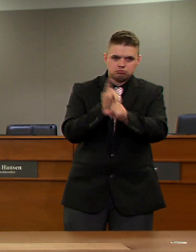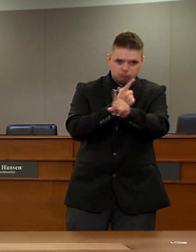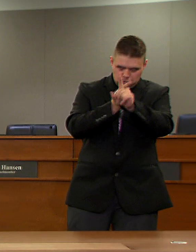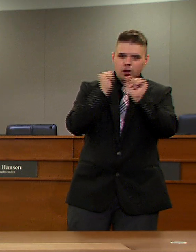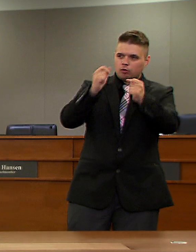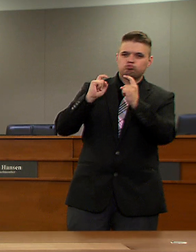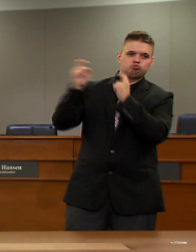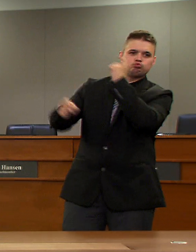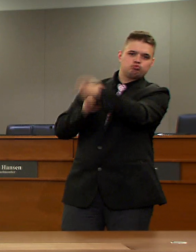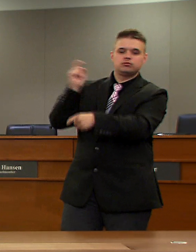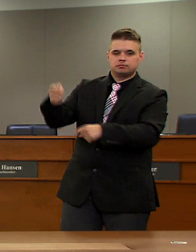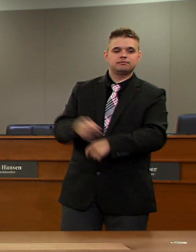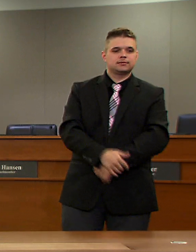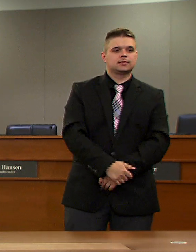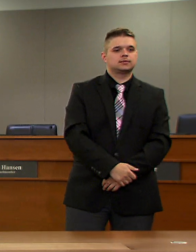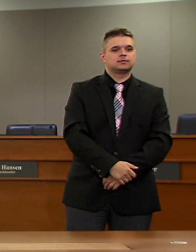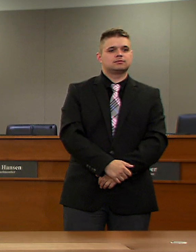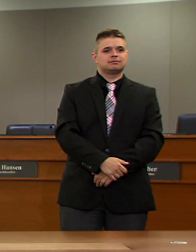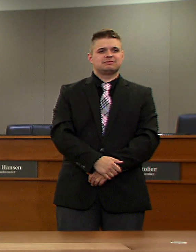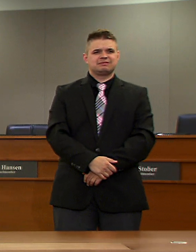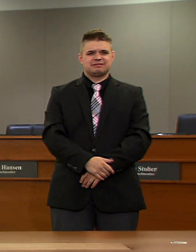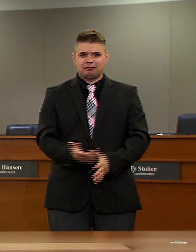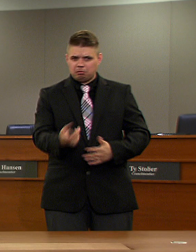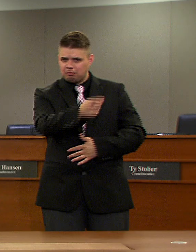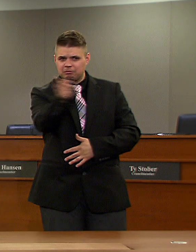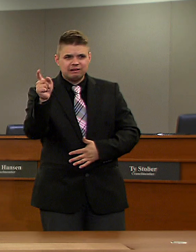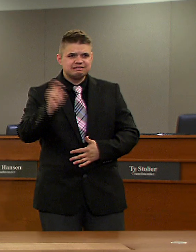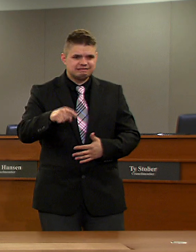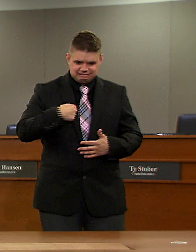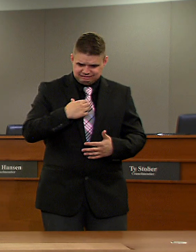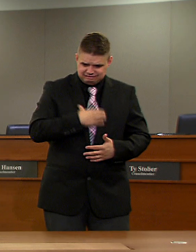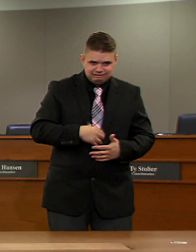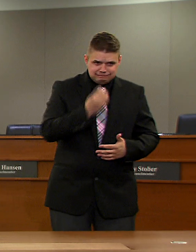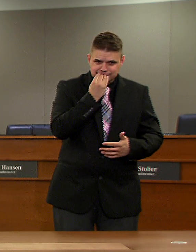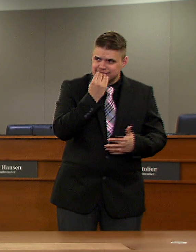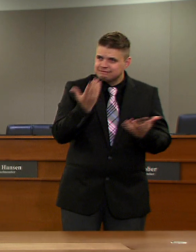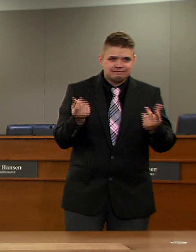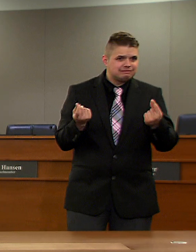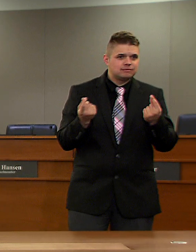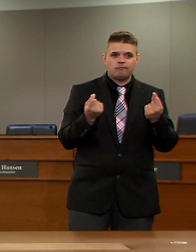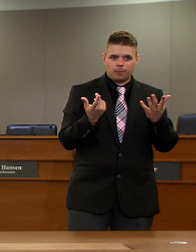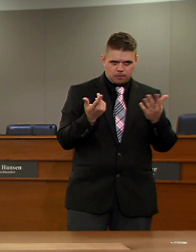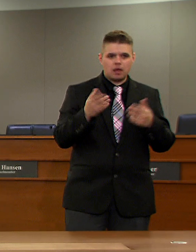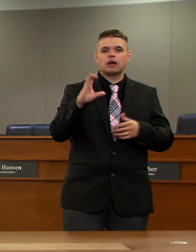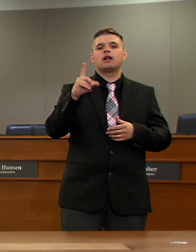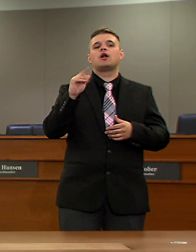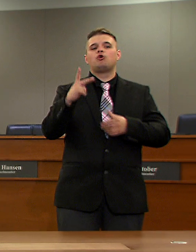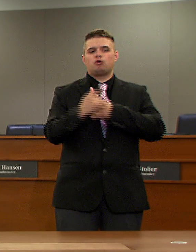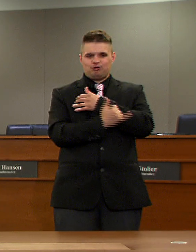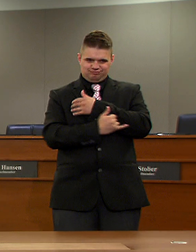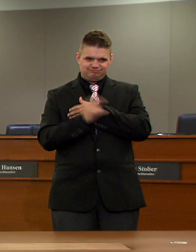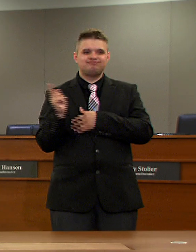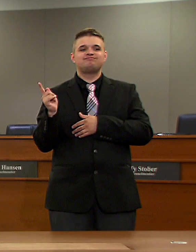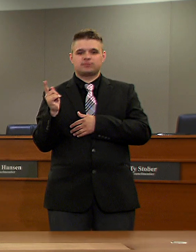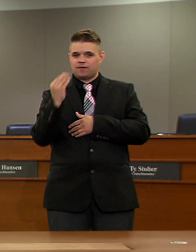If you need food assistance during this time, the Clark County Food Bank's website,